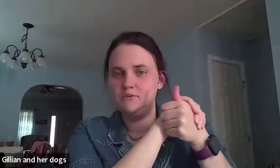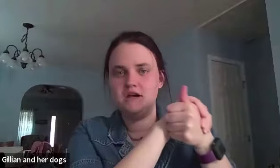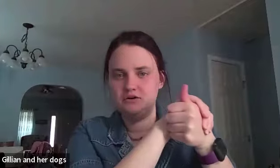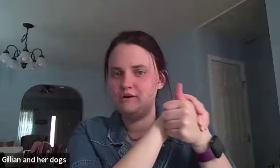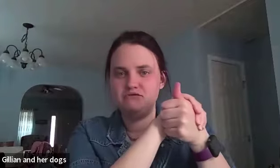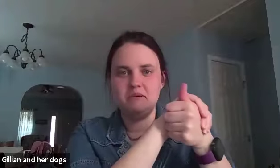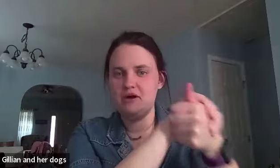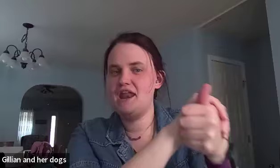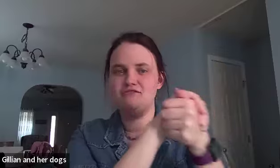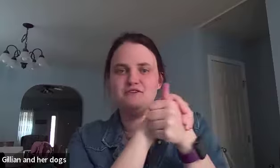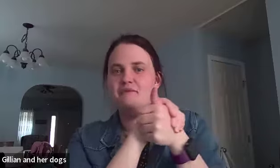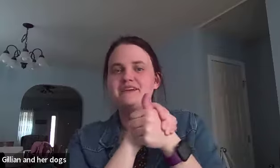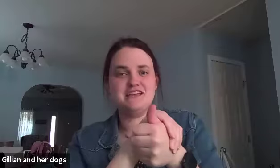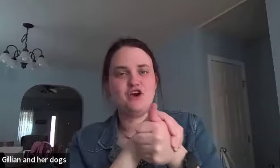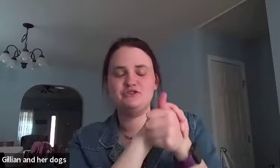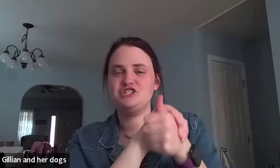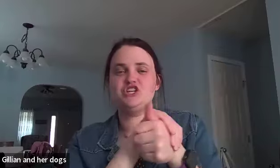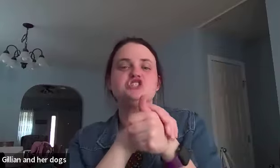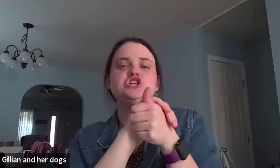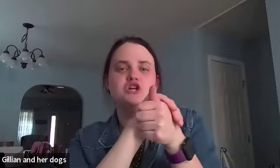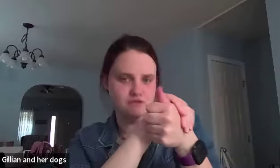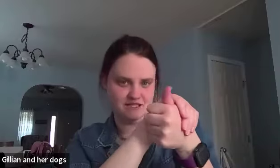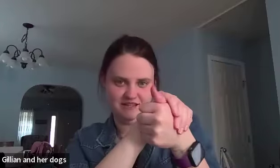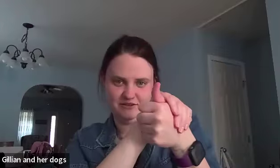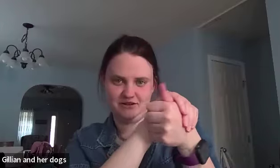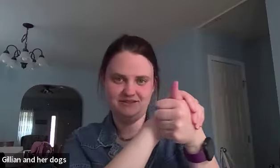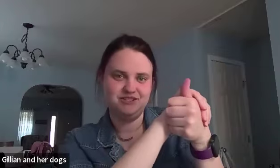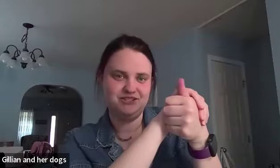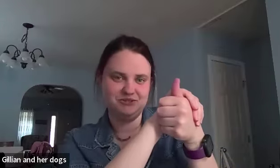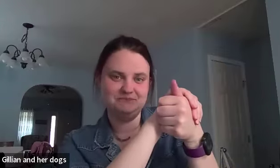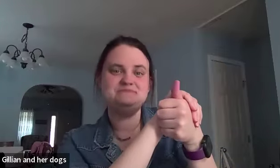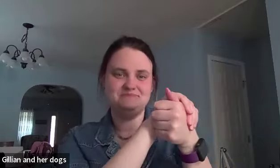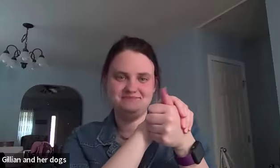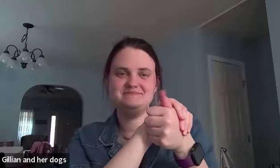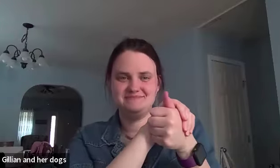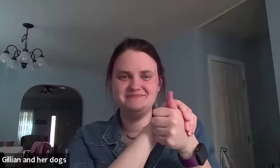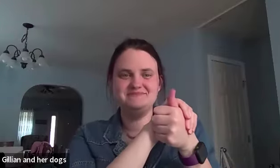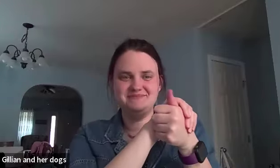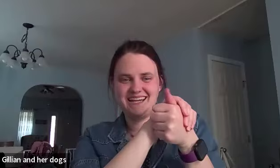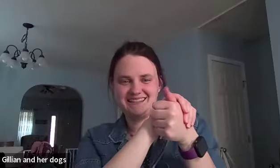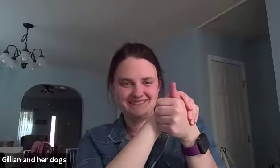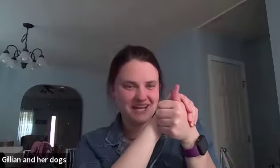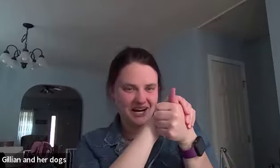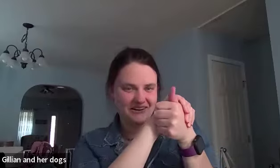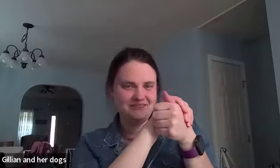animal, I could always remember. I never forgot because I thought it was just the cutest thing in the world. Turtle. Okay, so